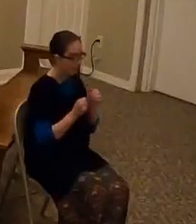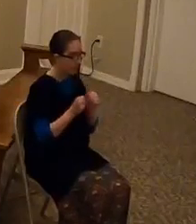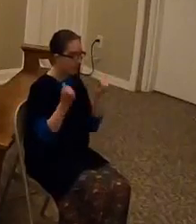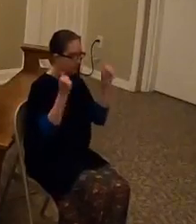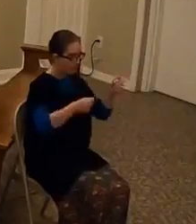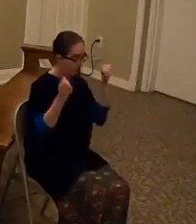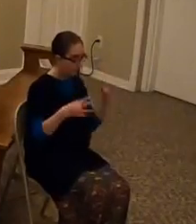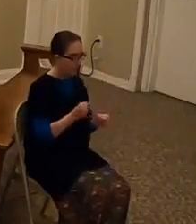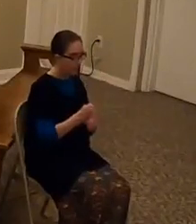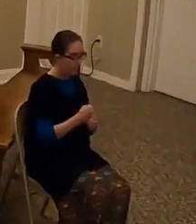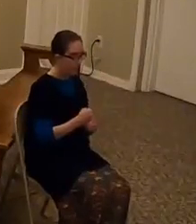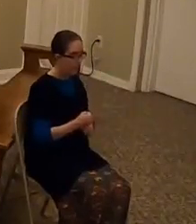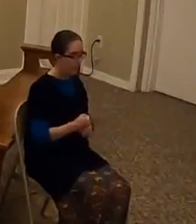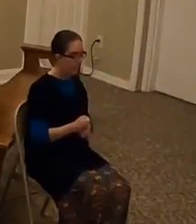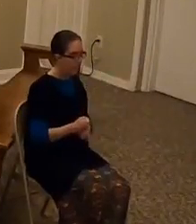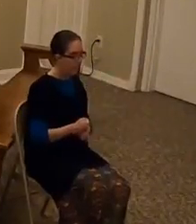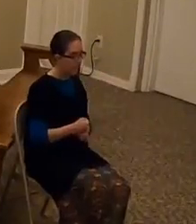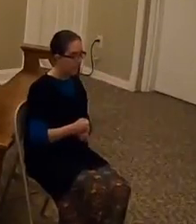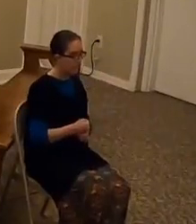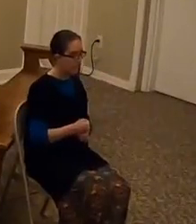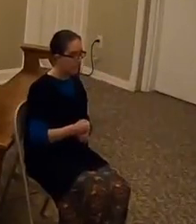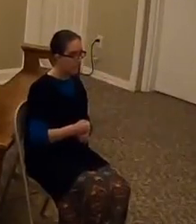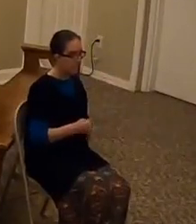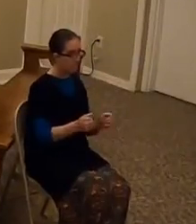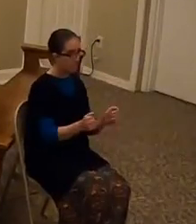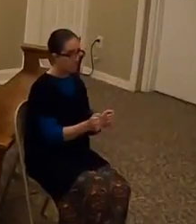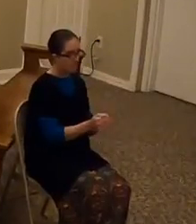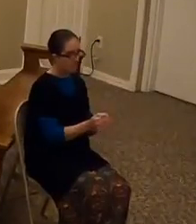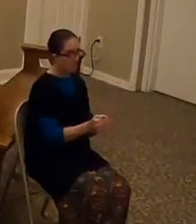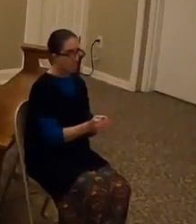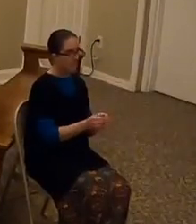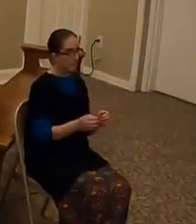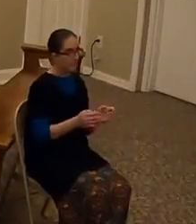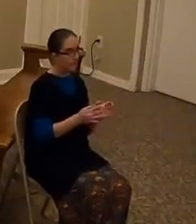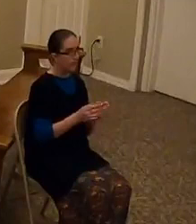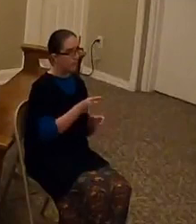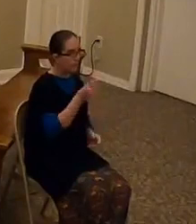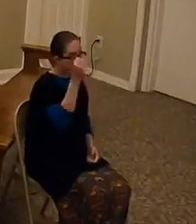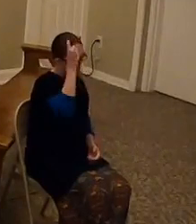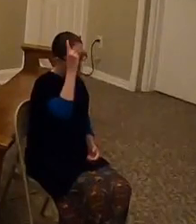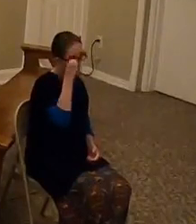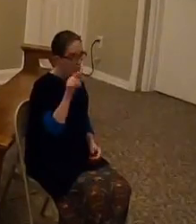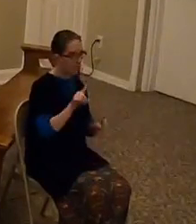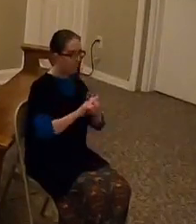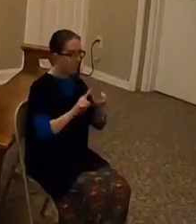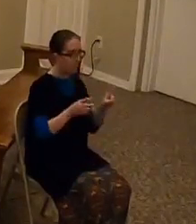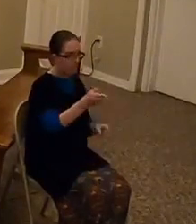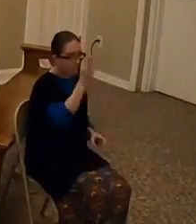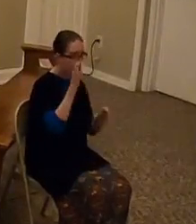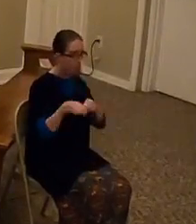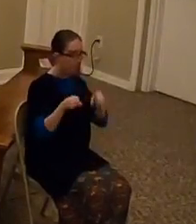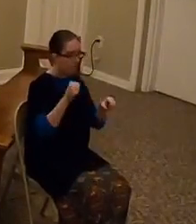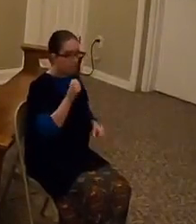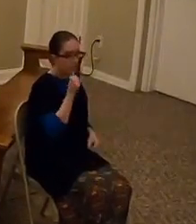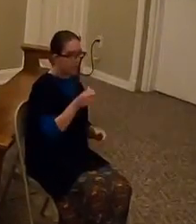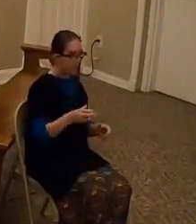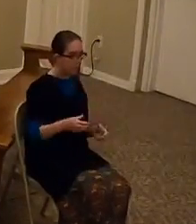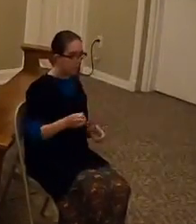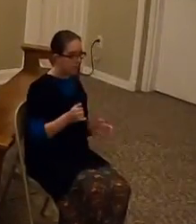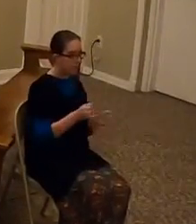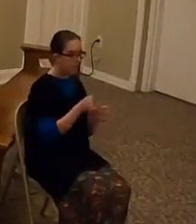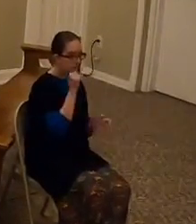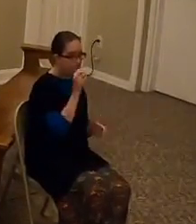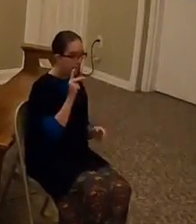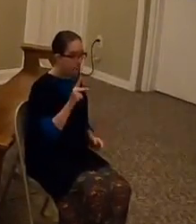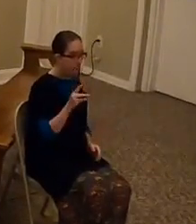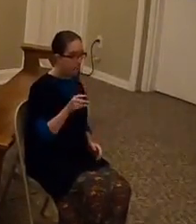She's already made the connection with Jesus. Hallelujah. Do you understand the difference? God does not want, it's